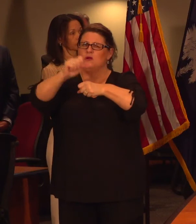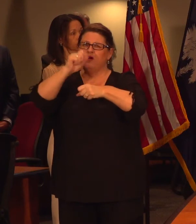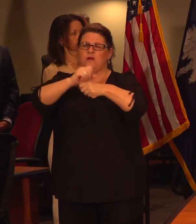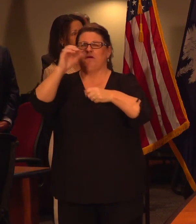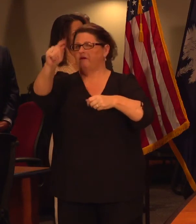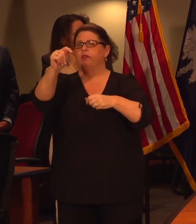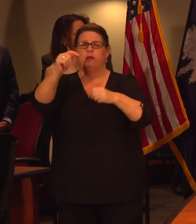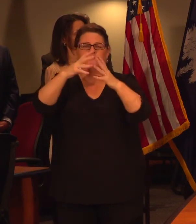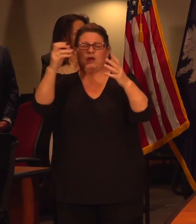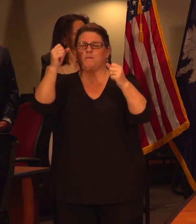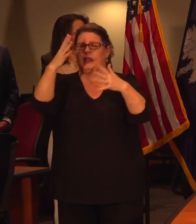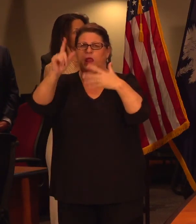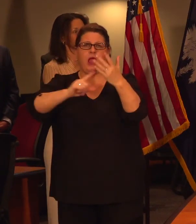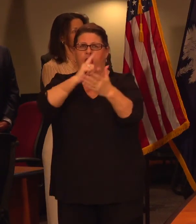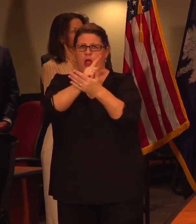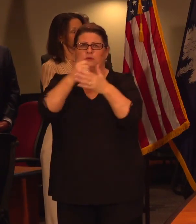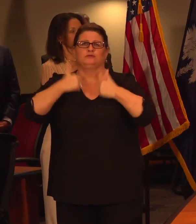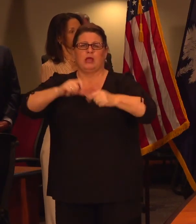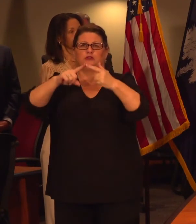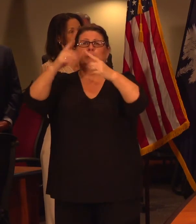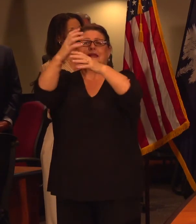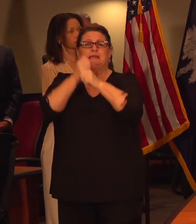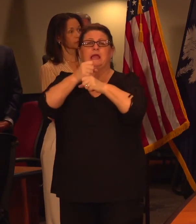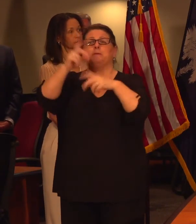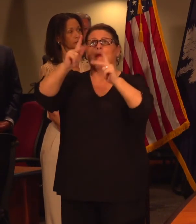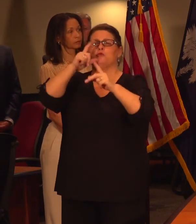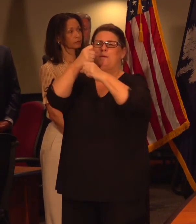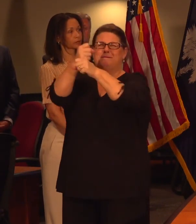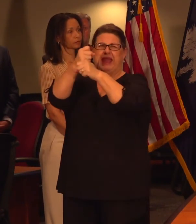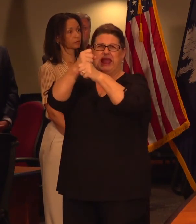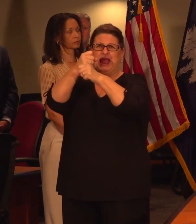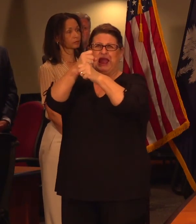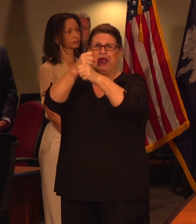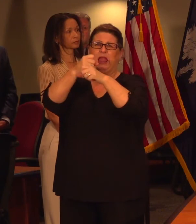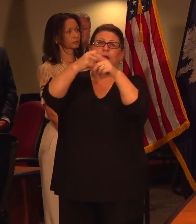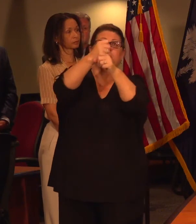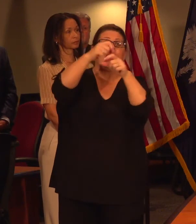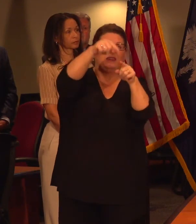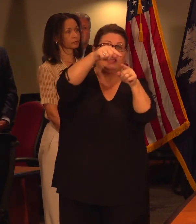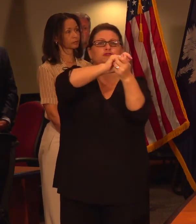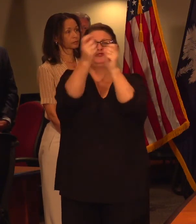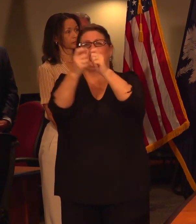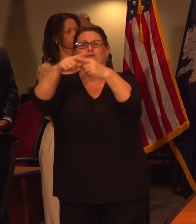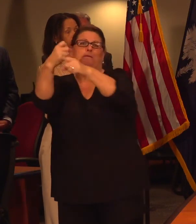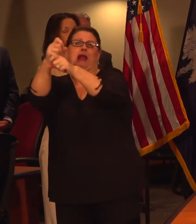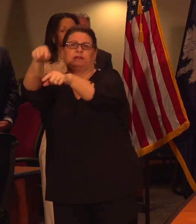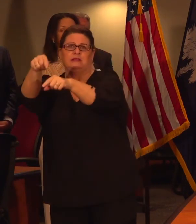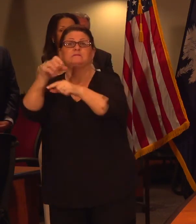and producers to come online and switch from one thing to another. And we have a lot of them right here in South